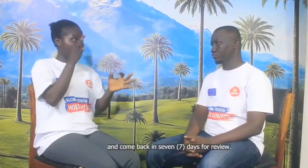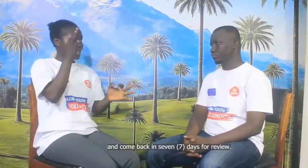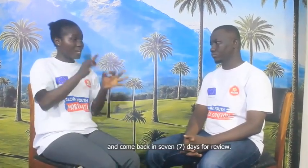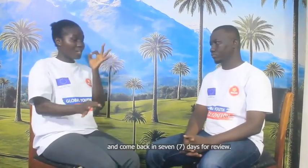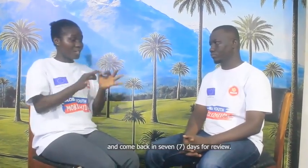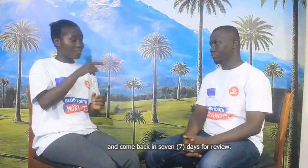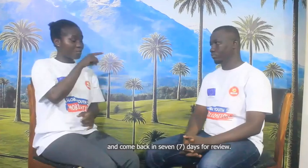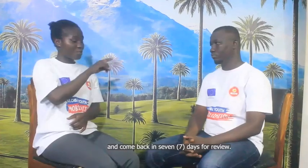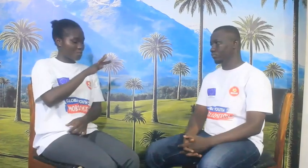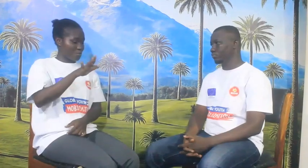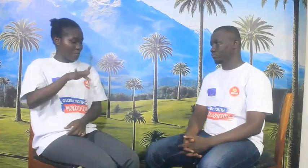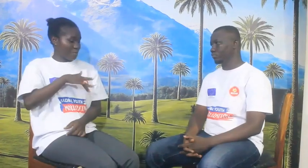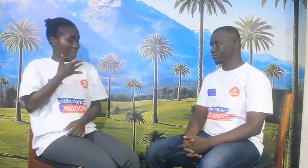If you feel worse